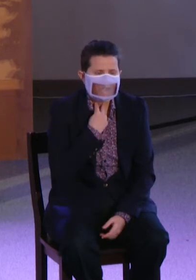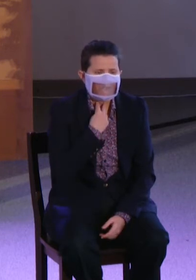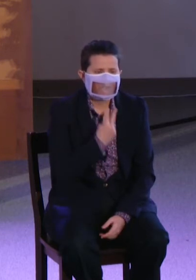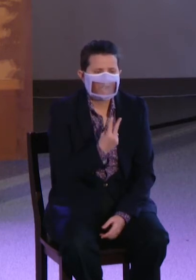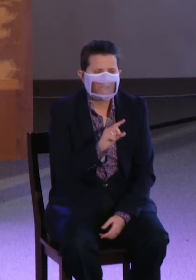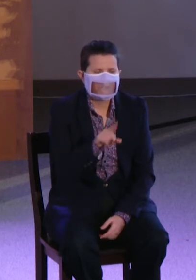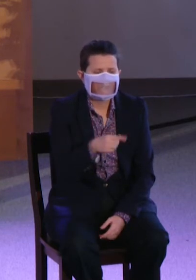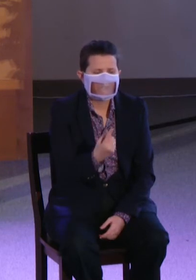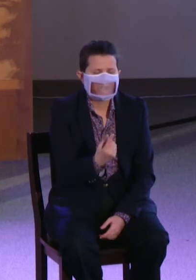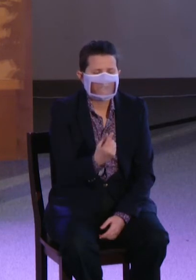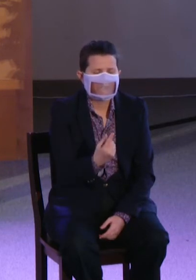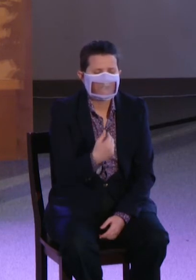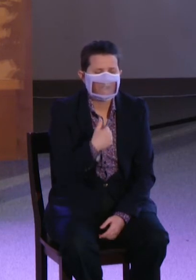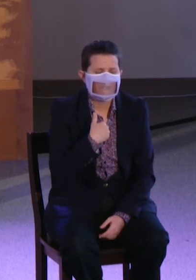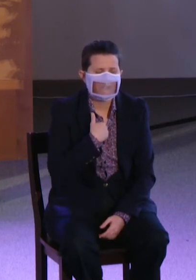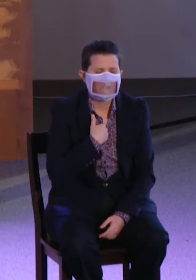God is.